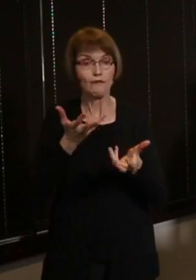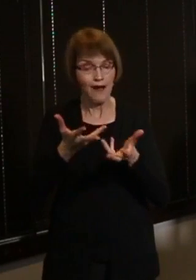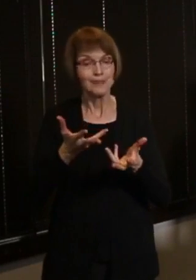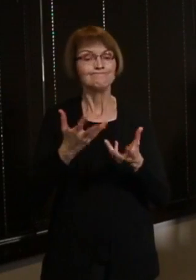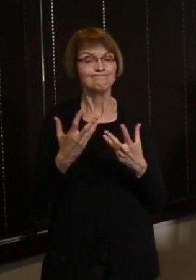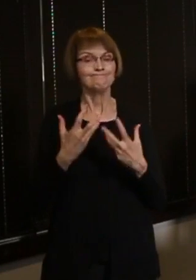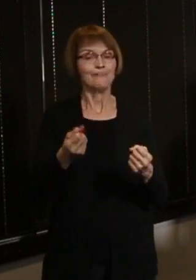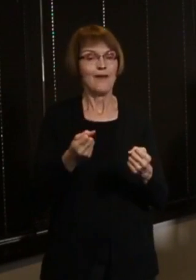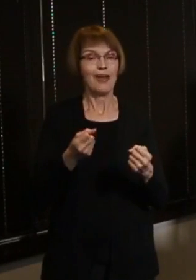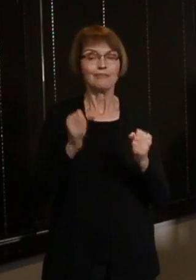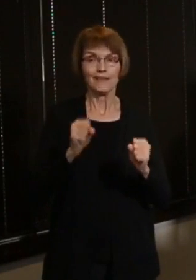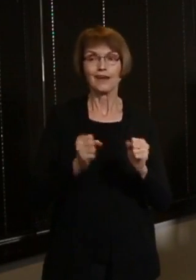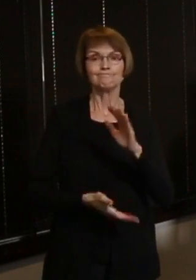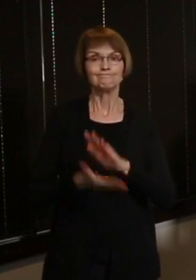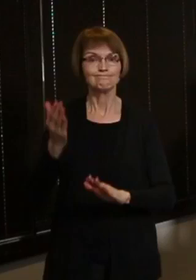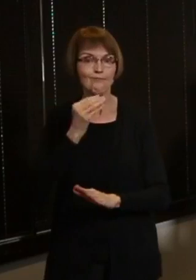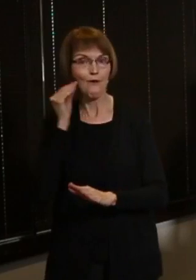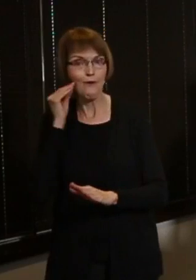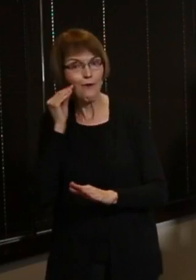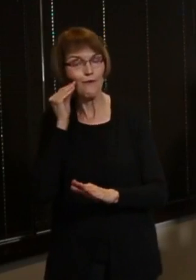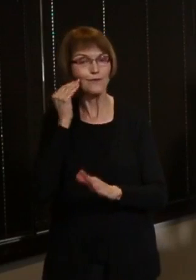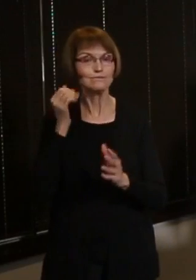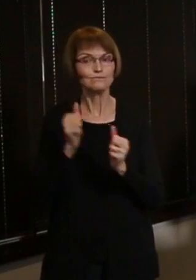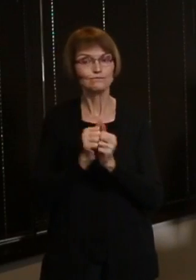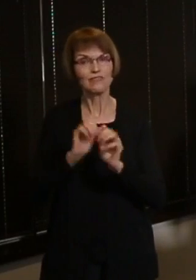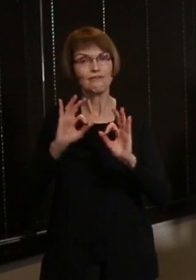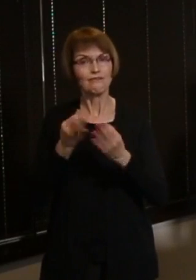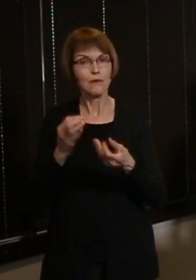well enough to go home to their family and friends.